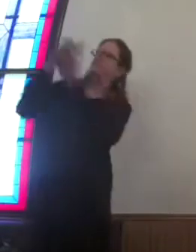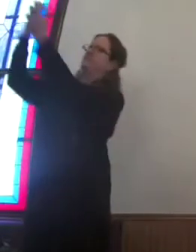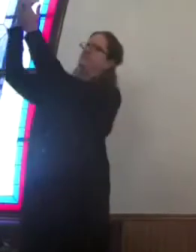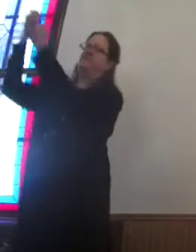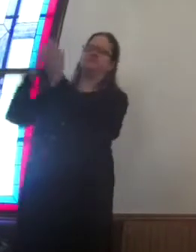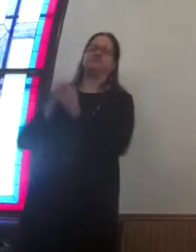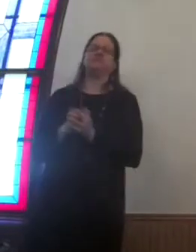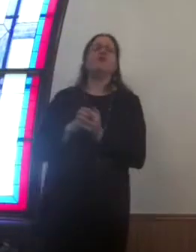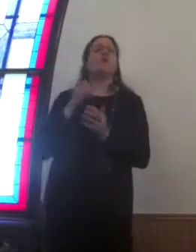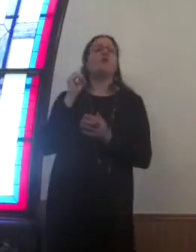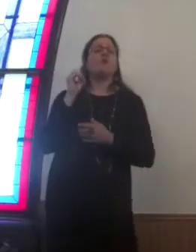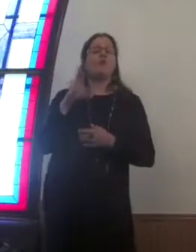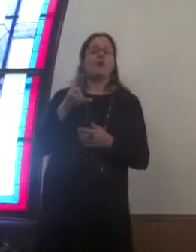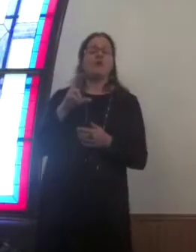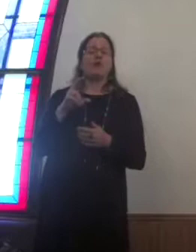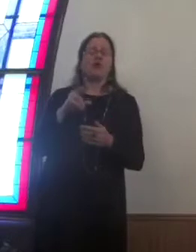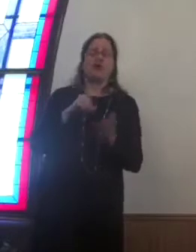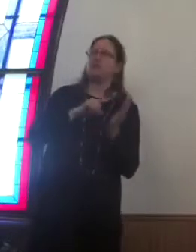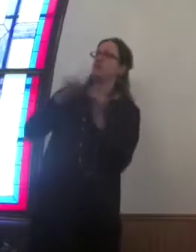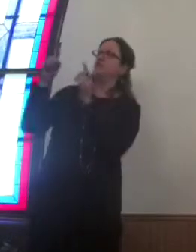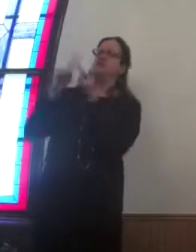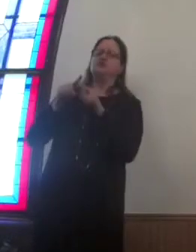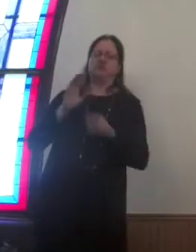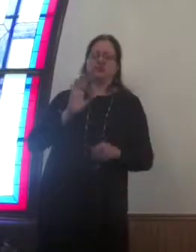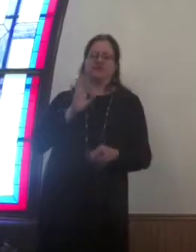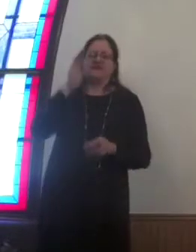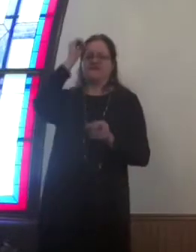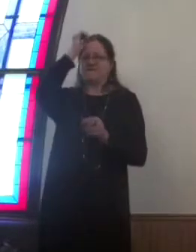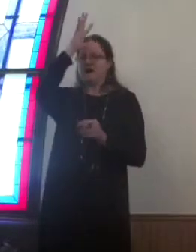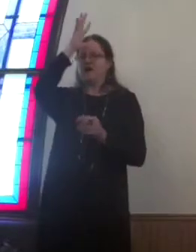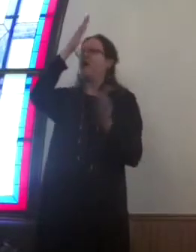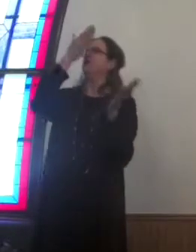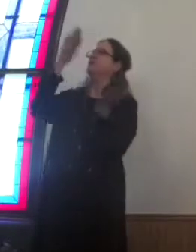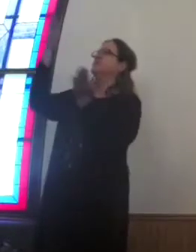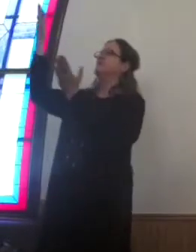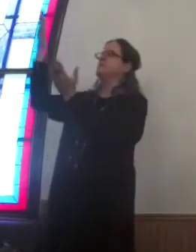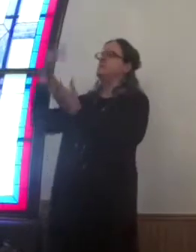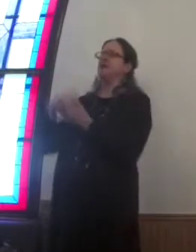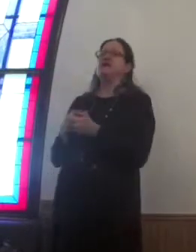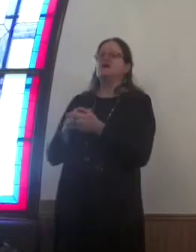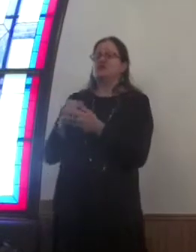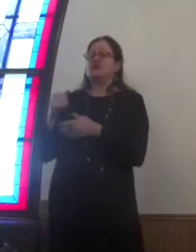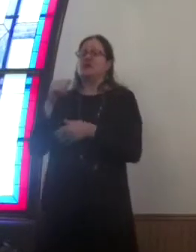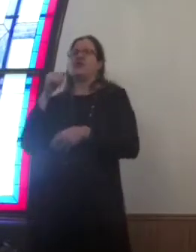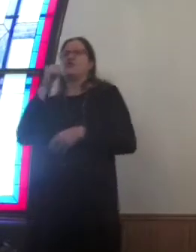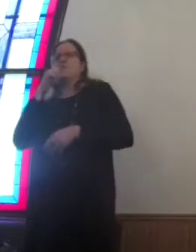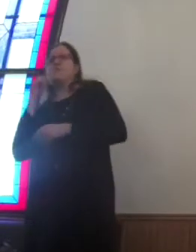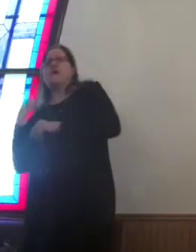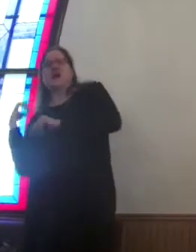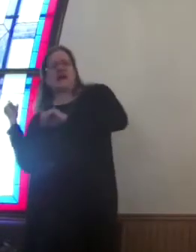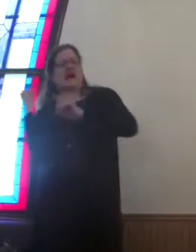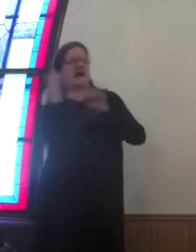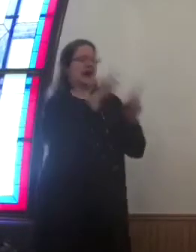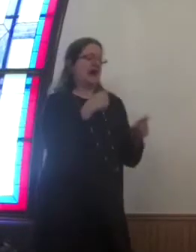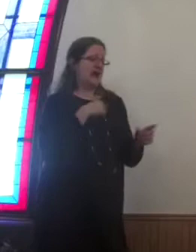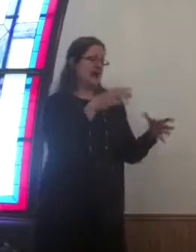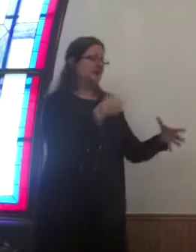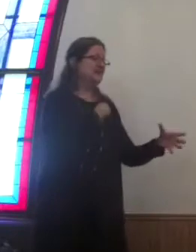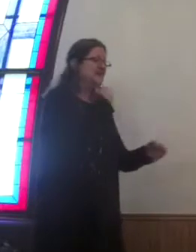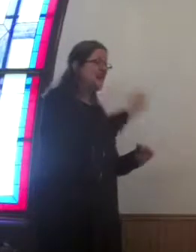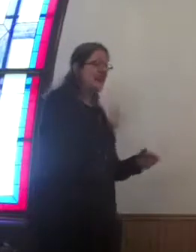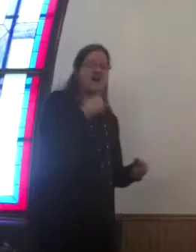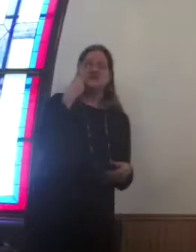Or as he puts it, his Father. So Mary goes and finds the rest and announces that she has seen